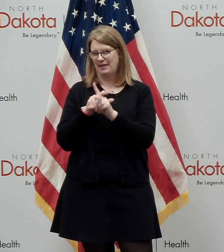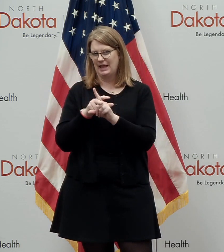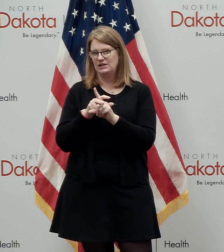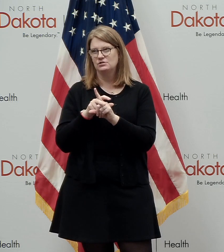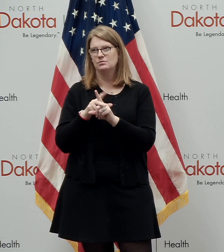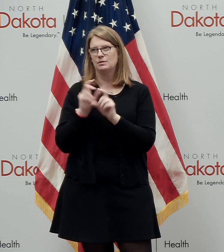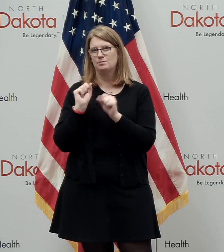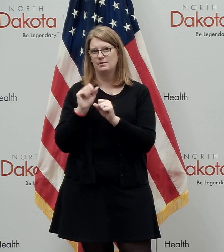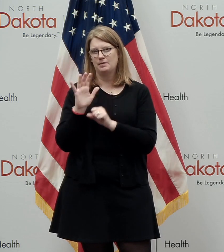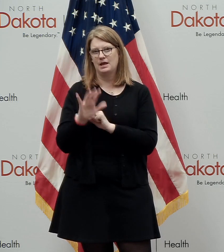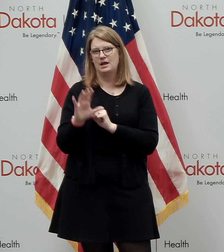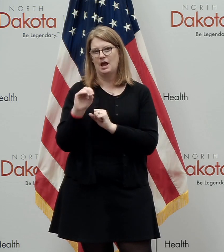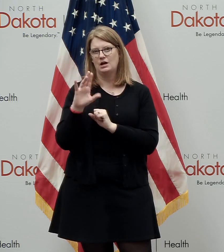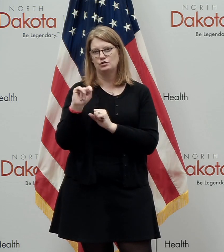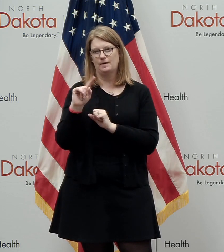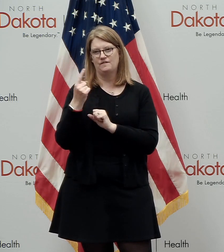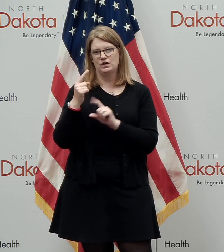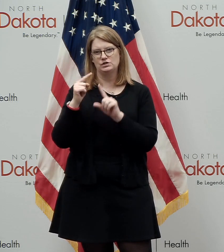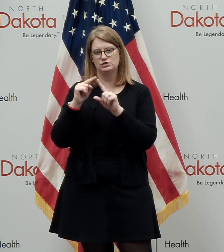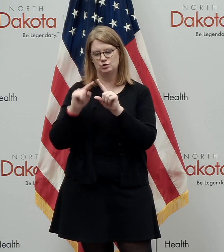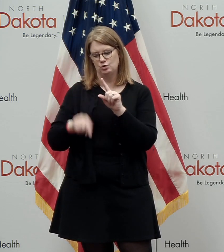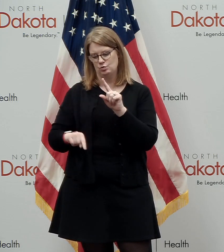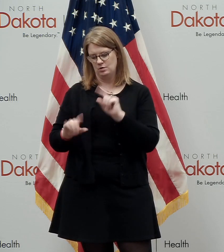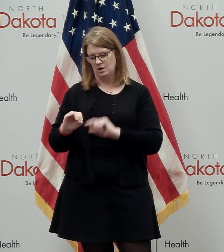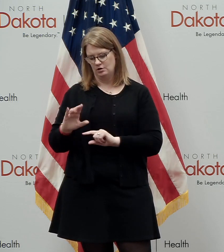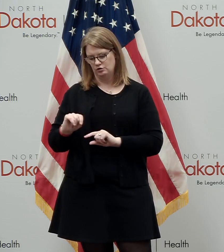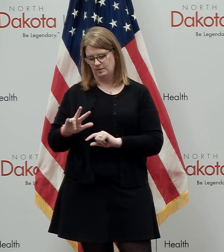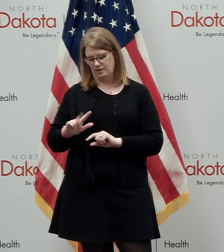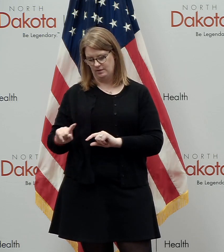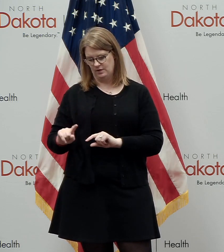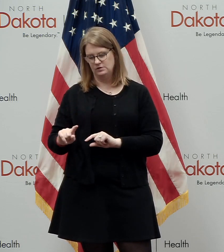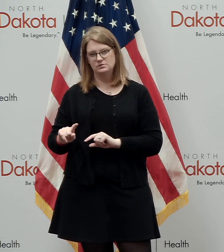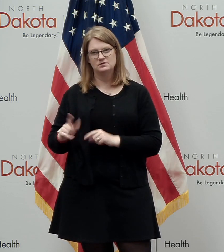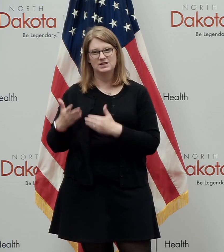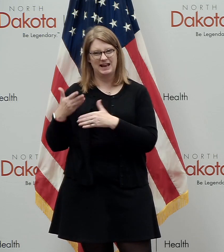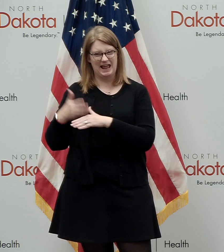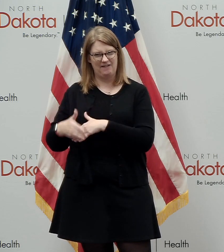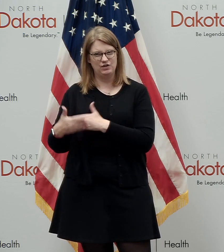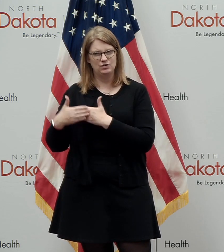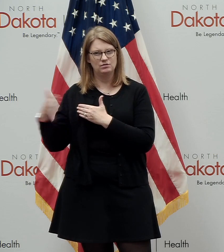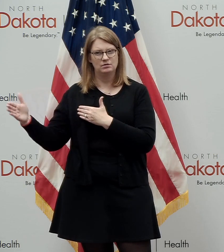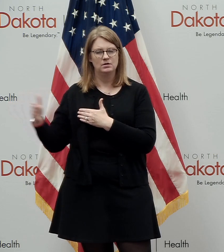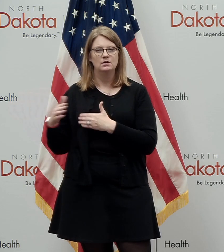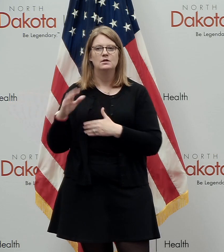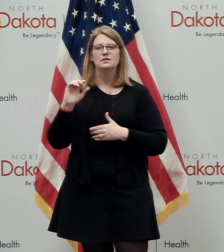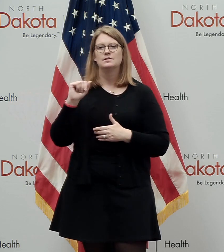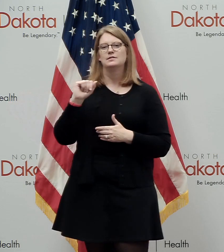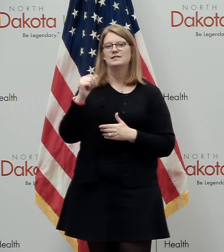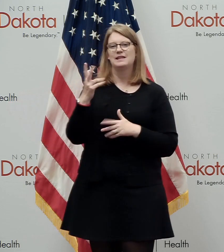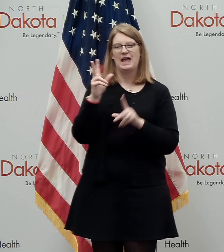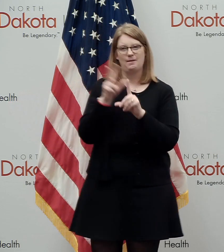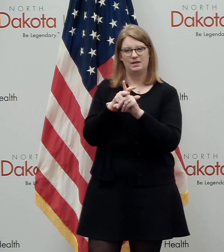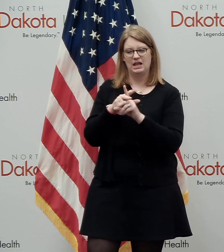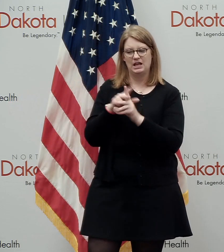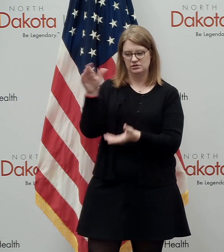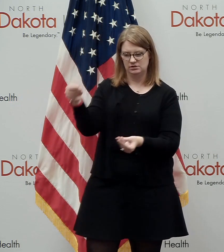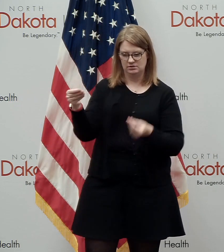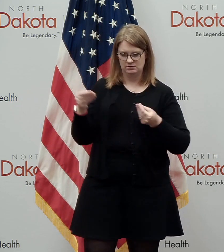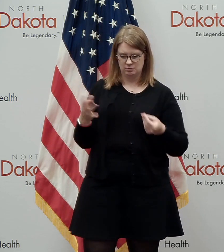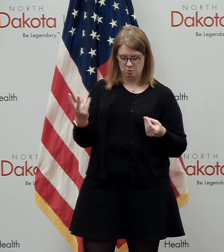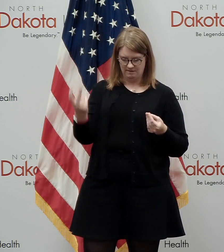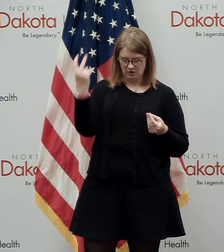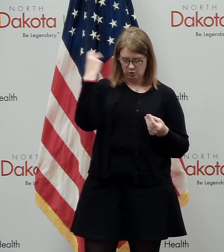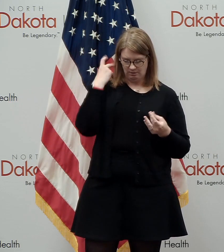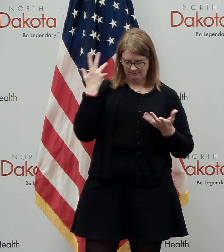October 1st through October 31st. After October 31st, all the applications will be reviewed at one single